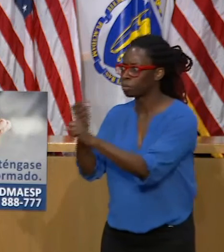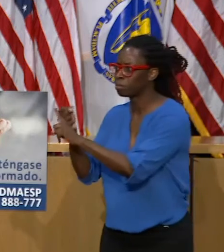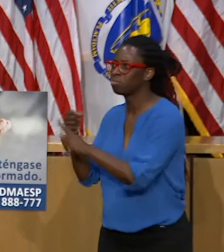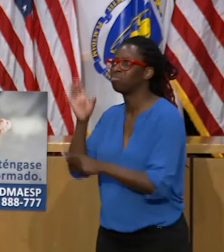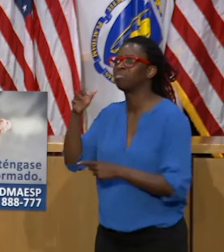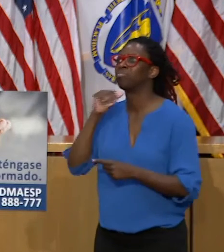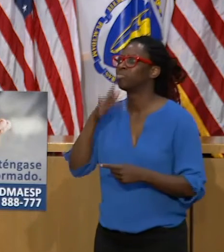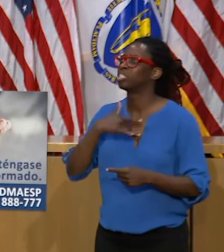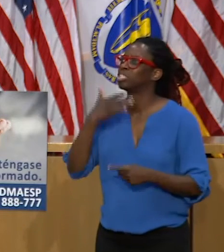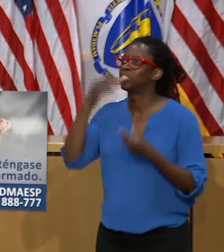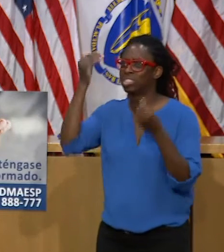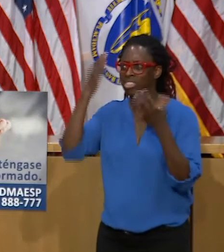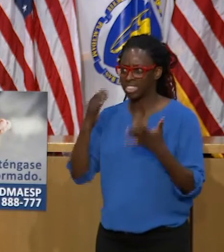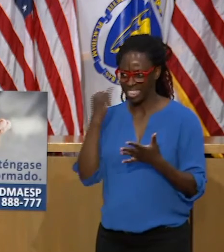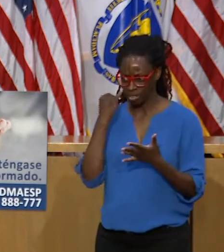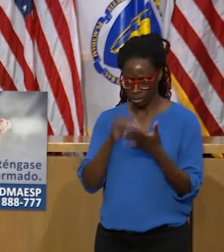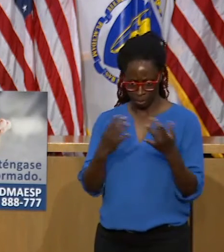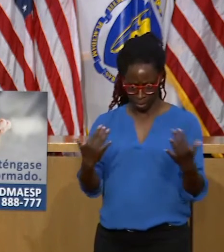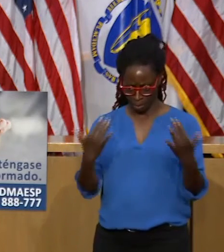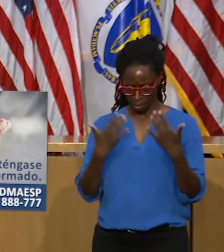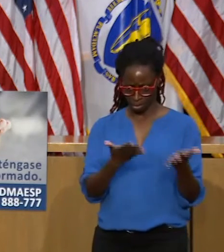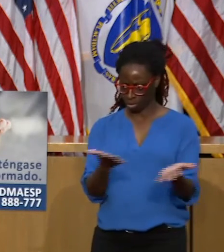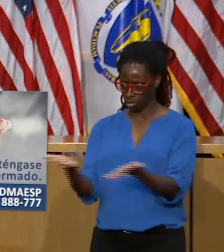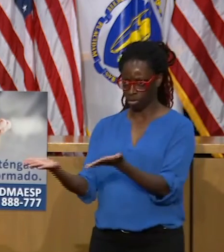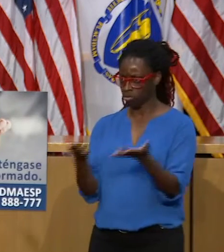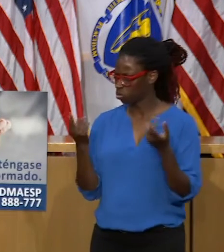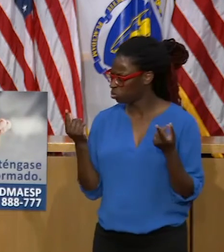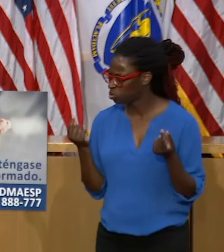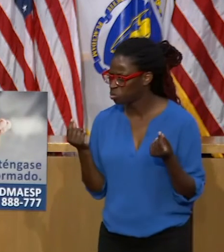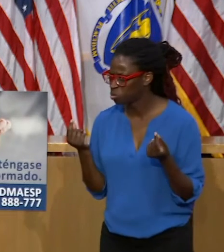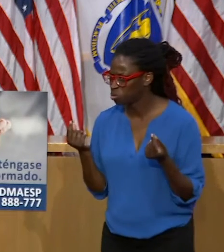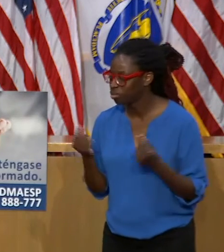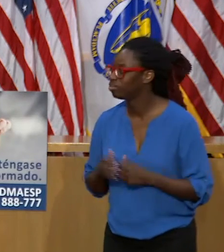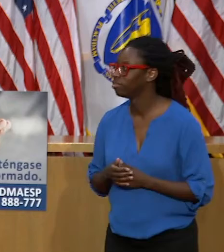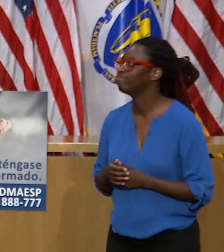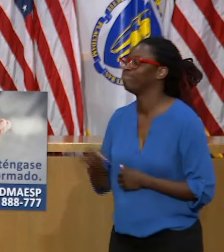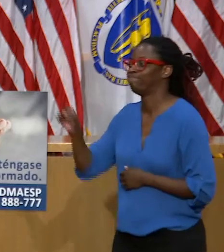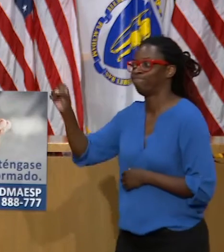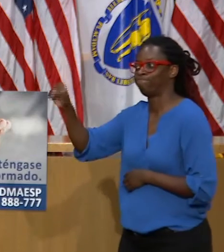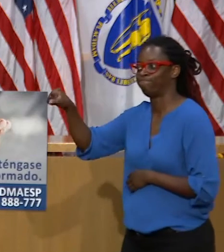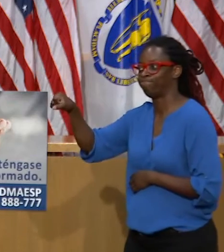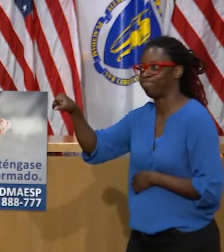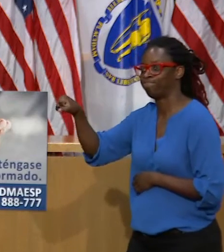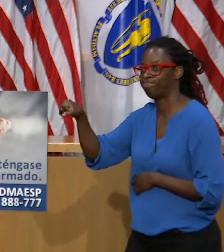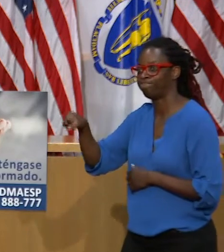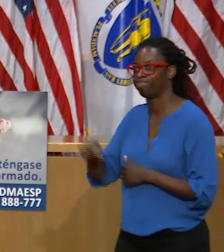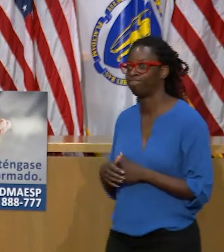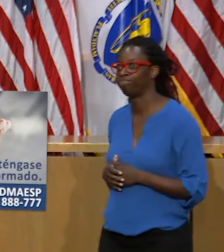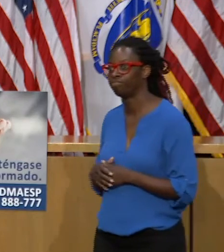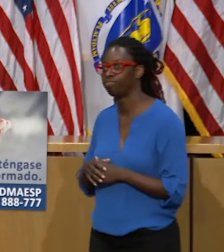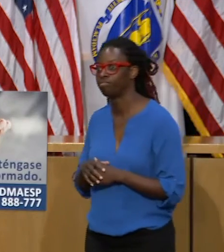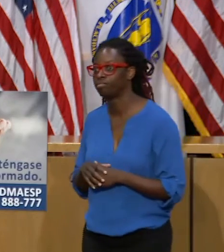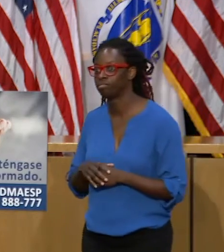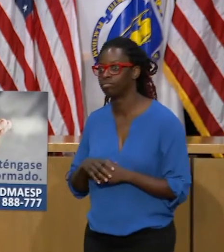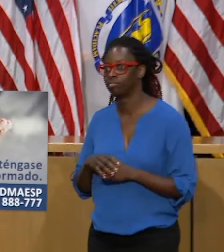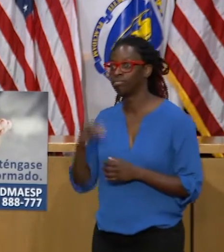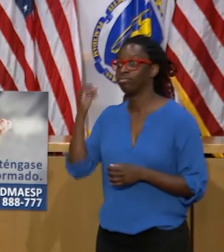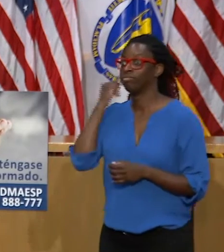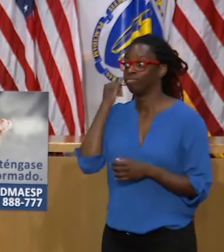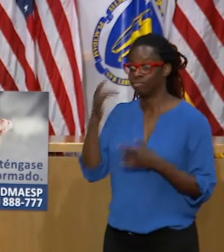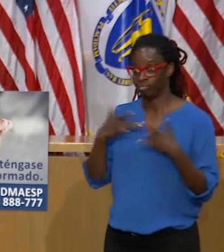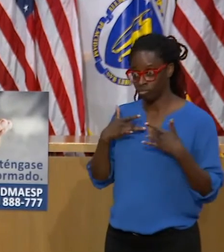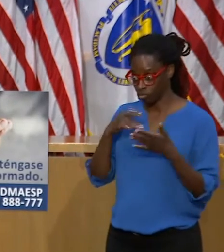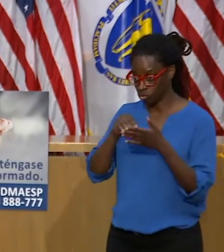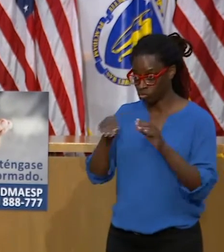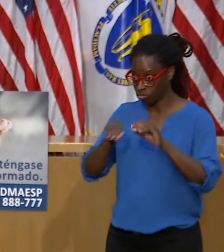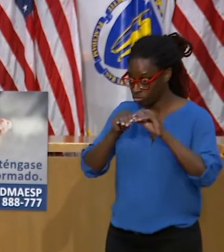Right, and part of the reason, if you look throughout our guidance, we're asking schools to really think critically about how they use the space in their building, whether that's